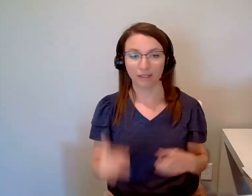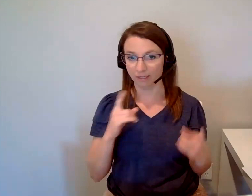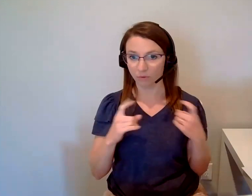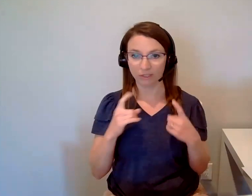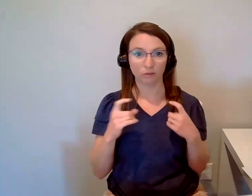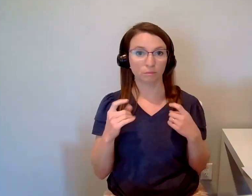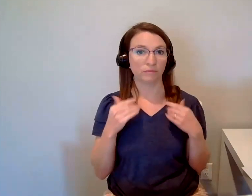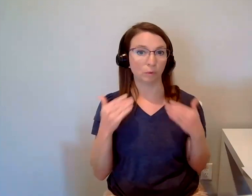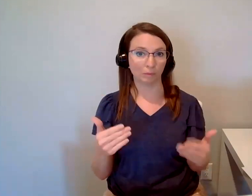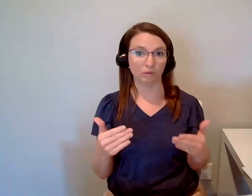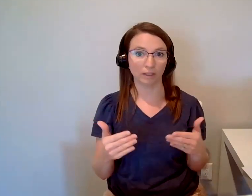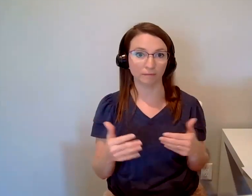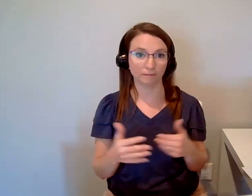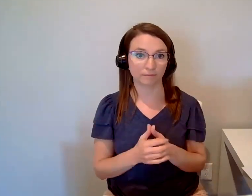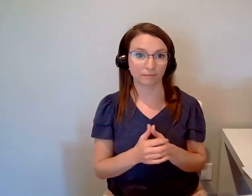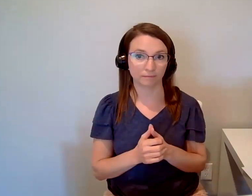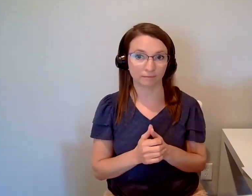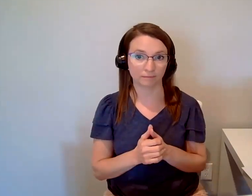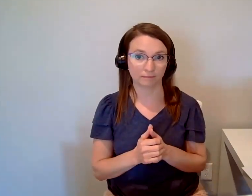Any questions before we move on?